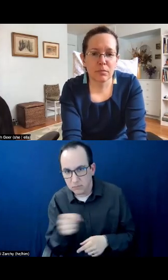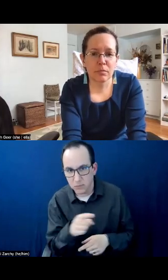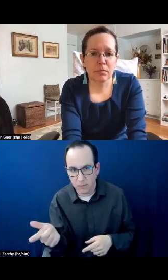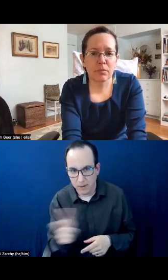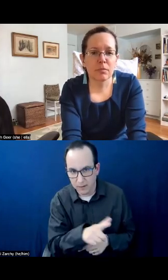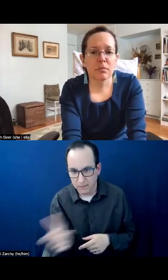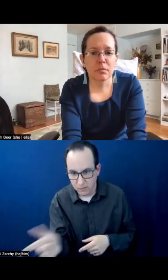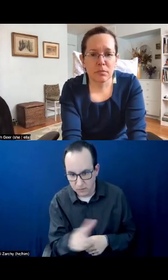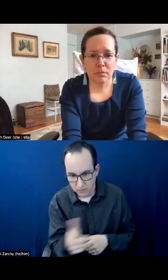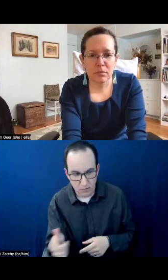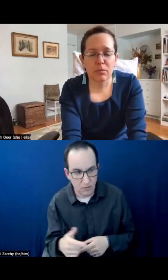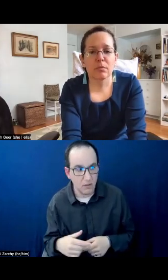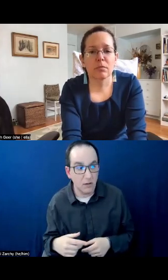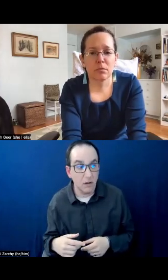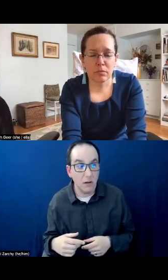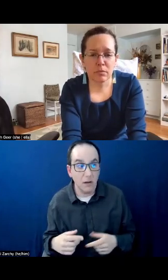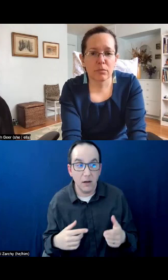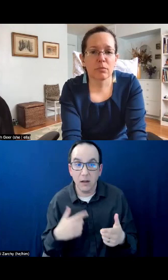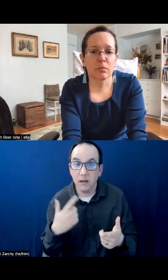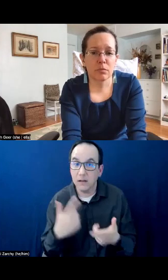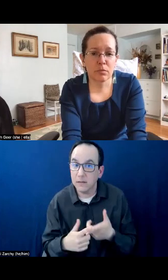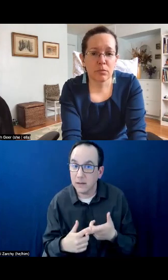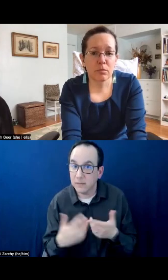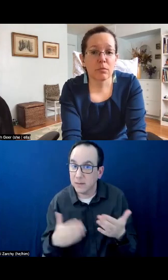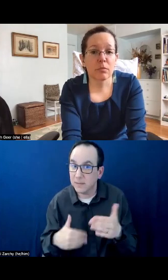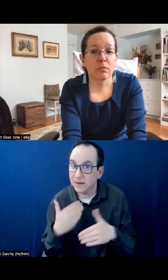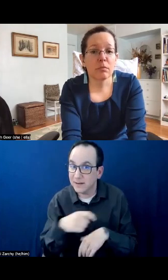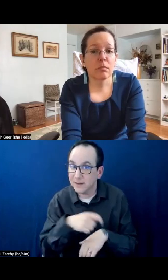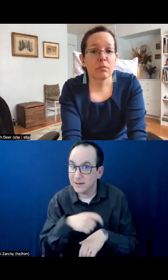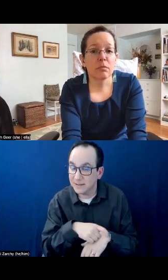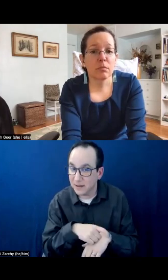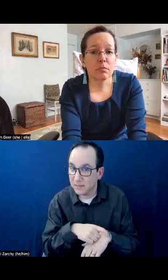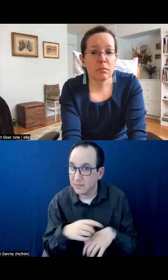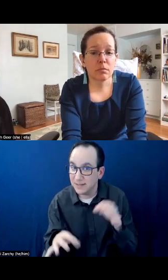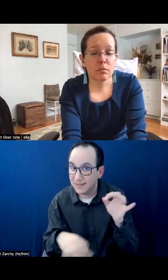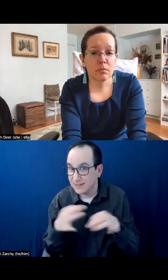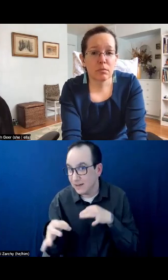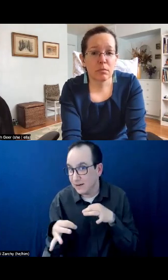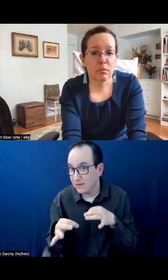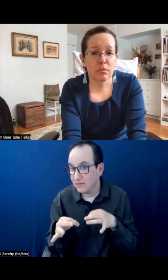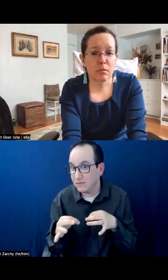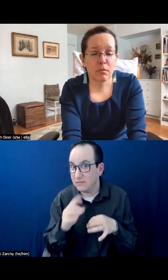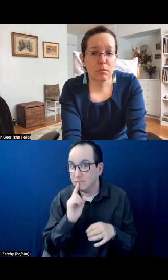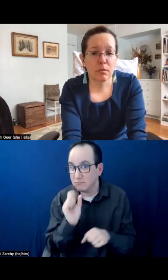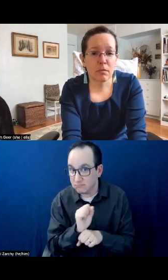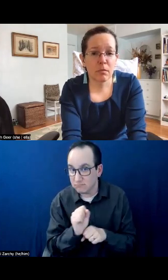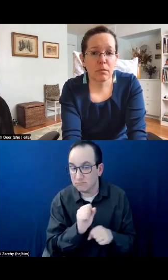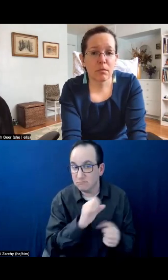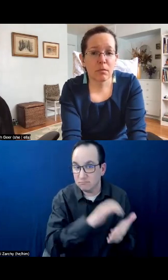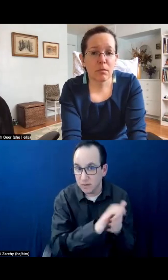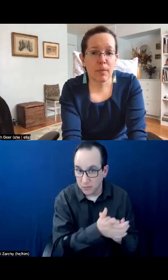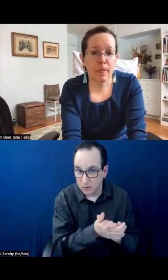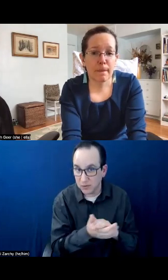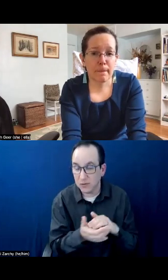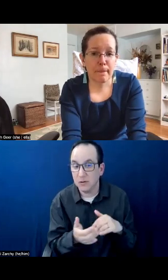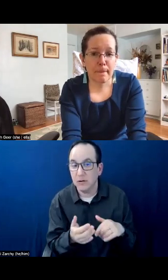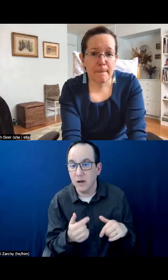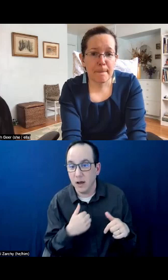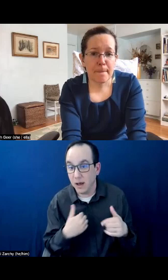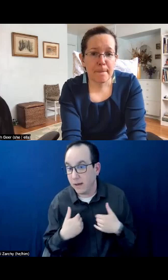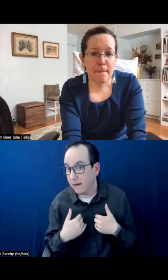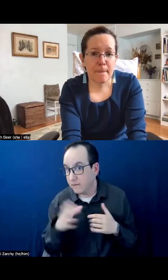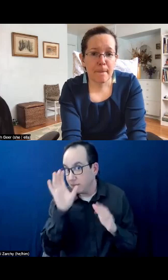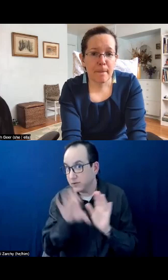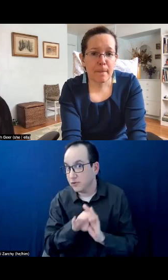does it look like? And going back and forth between these 2 objects. And then maybe next time, instead of